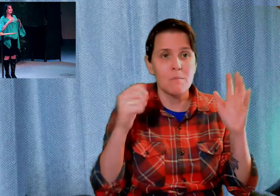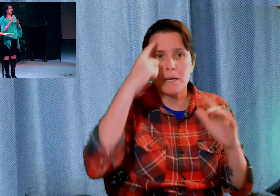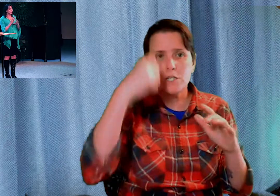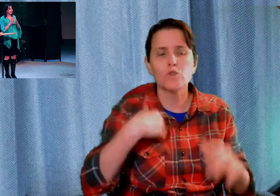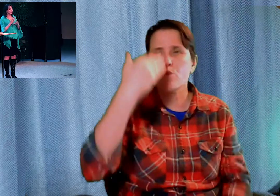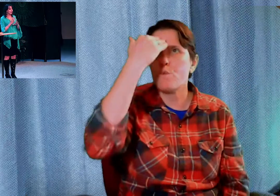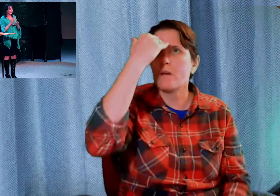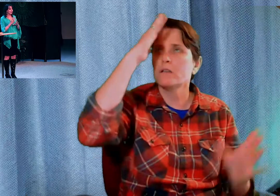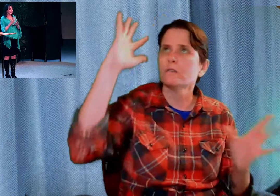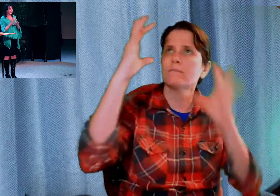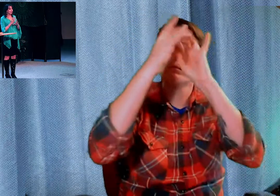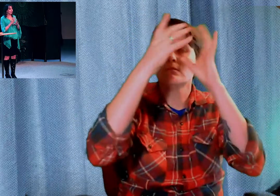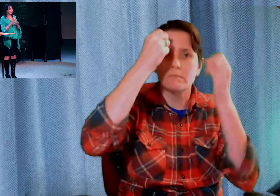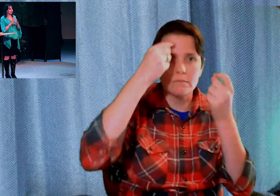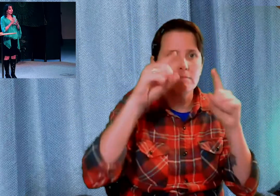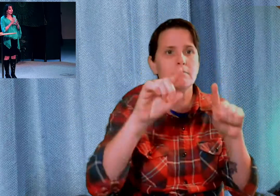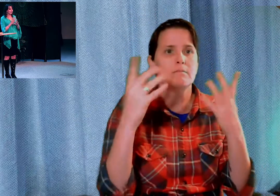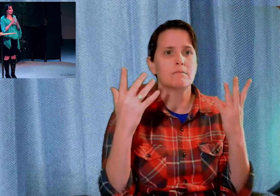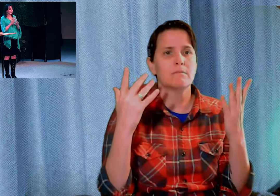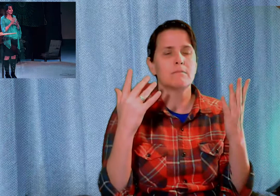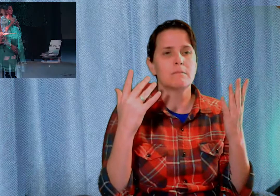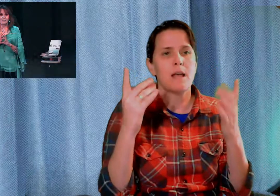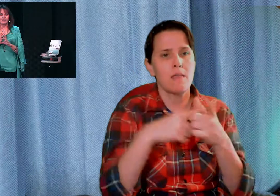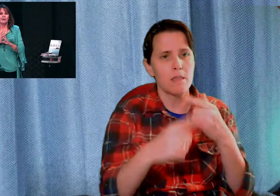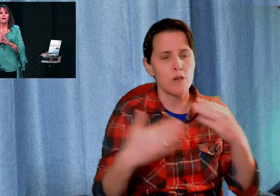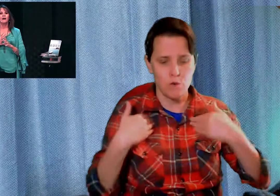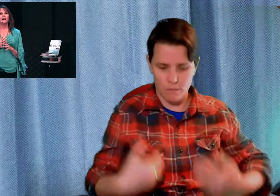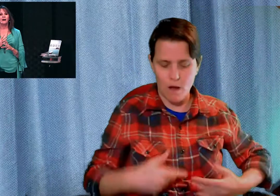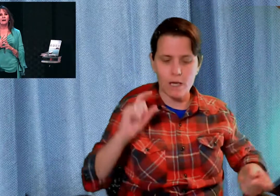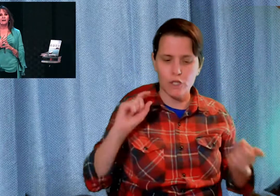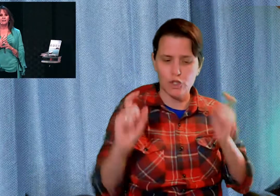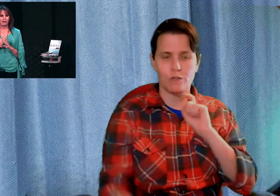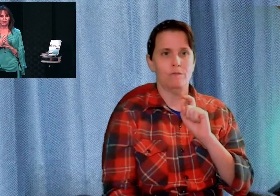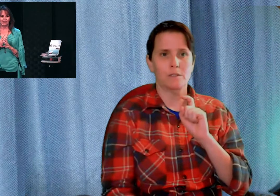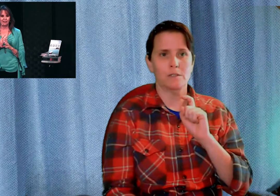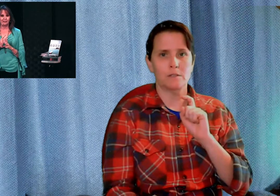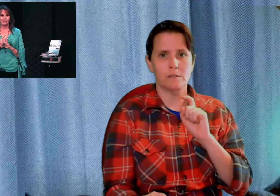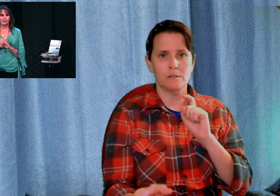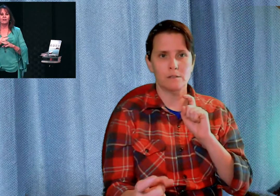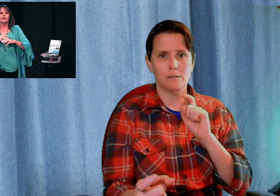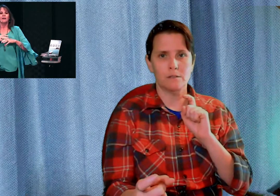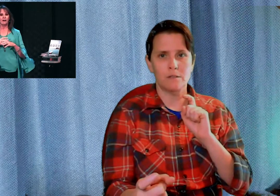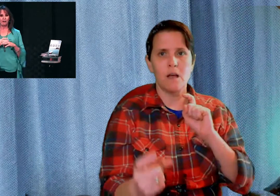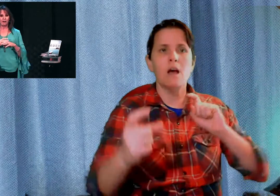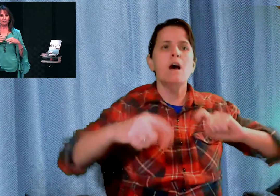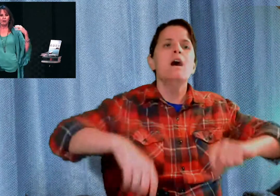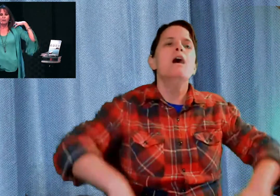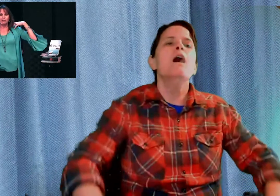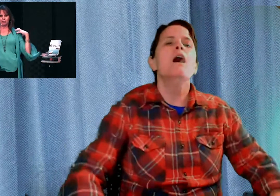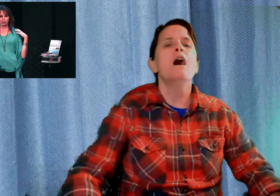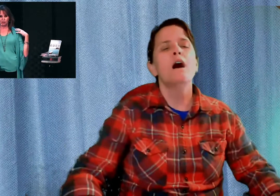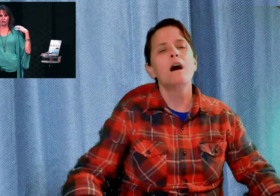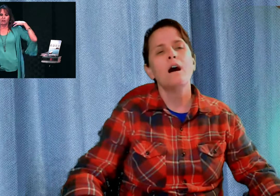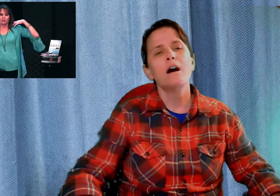And you do it for long enough that your body shifts. Like, often it's an exhale. For me,